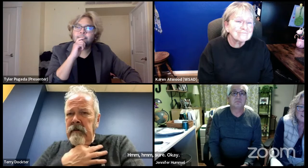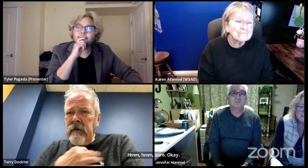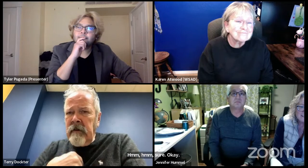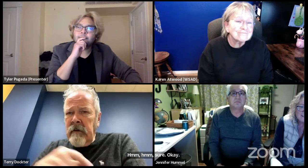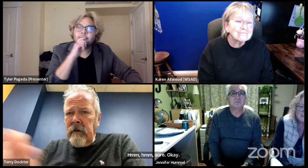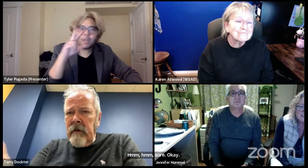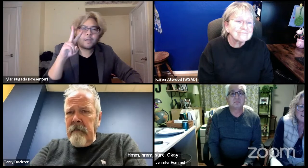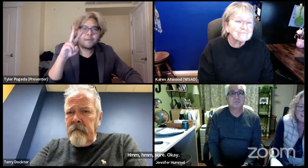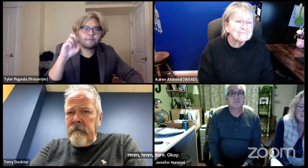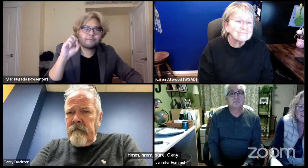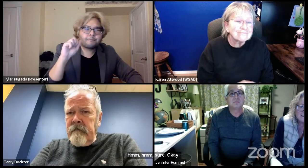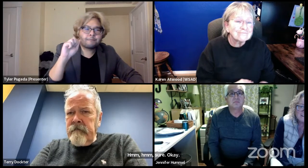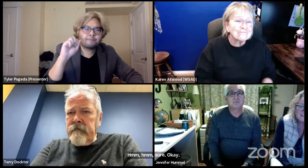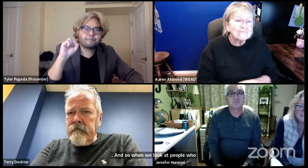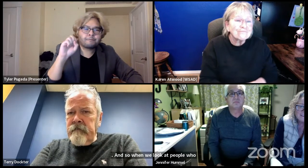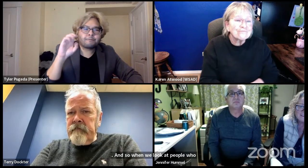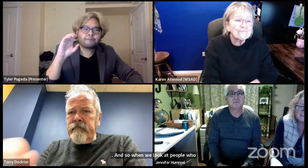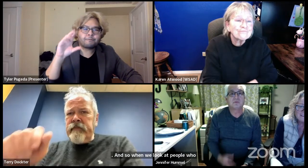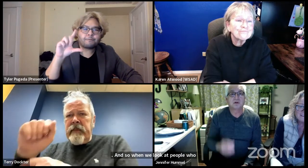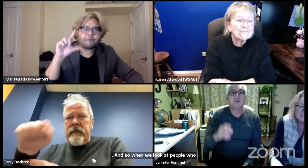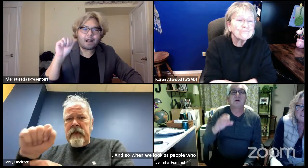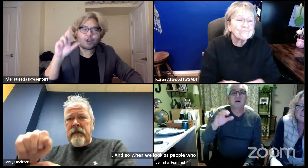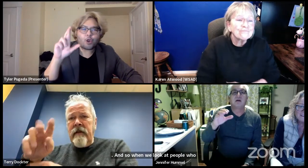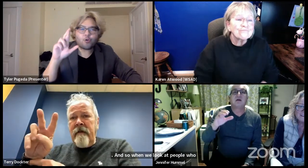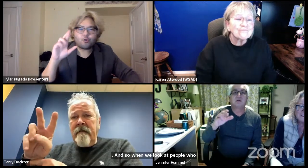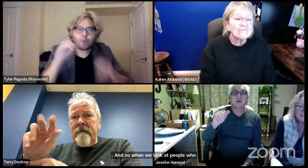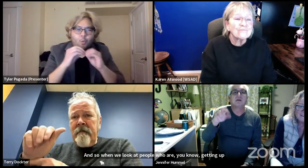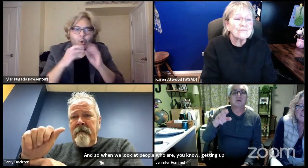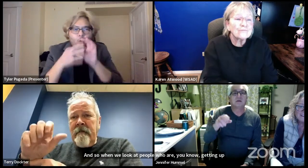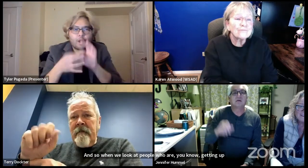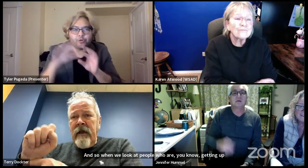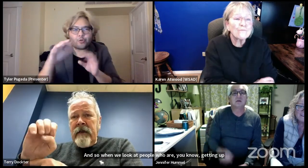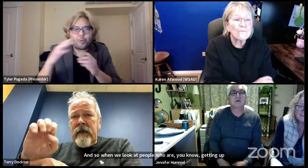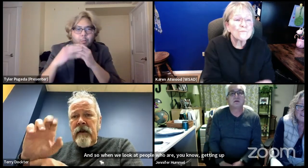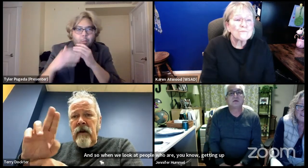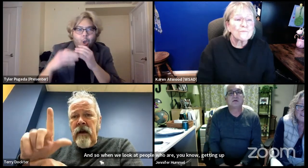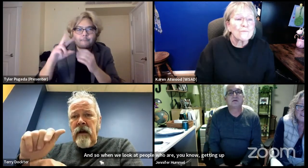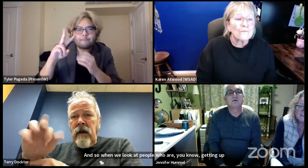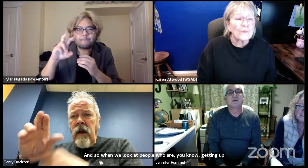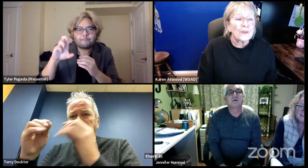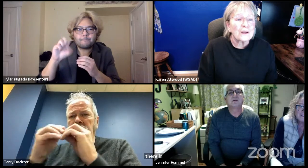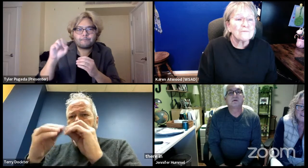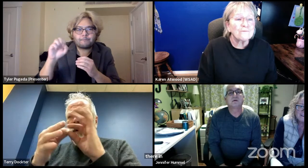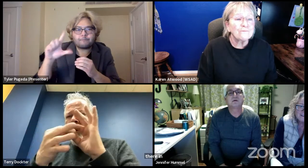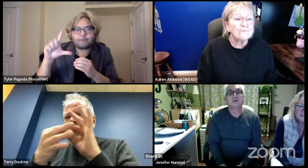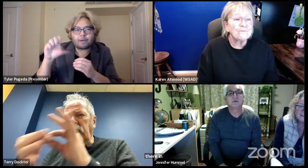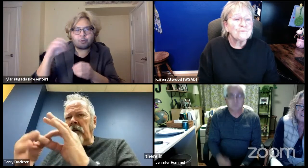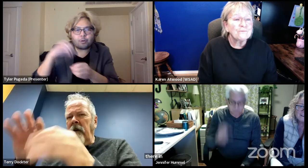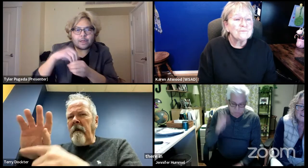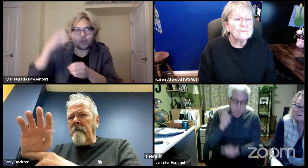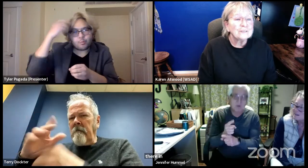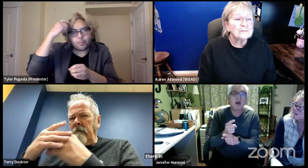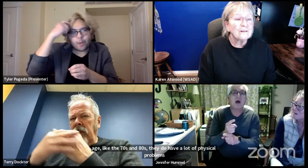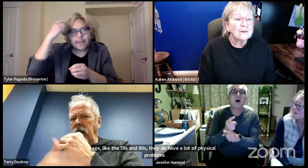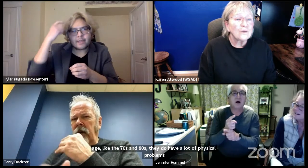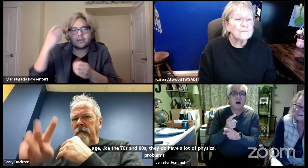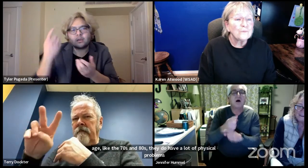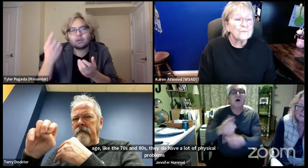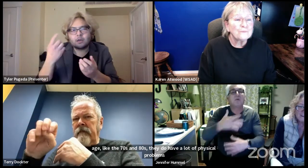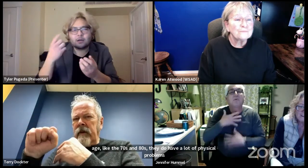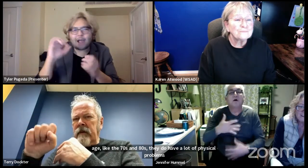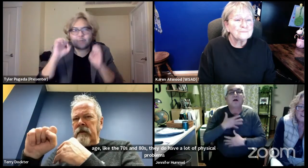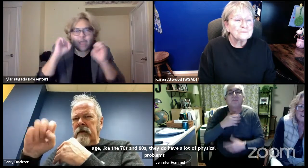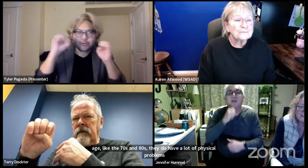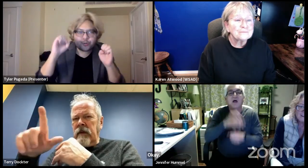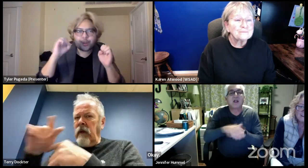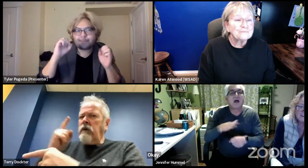things. Tyler says, yes, that's true. I want to go back to what you said with vascular. That has more to do with the blood, because vascular is